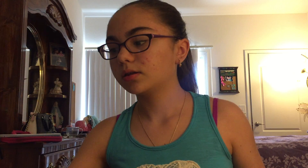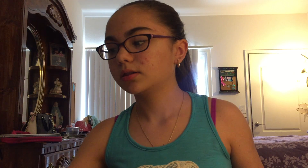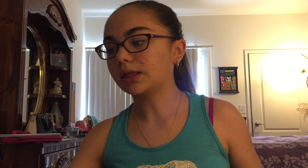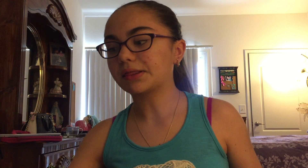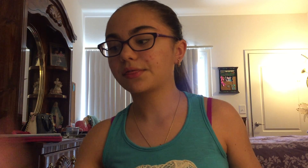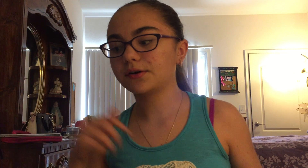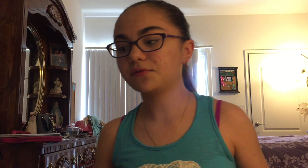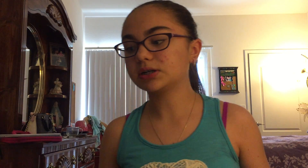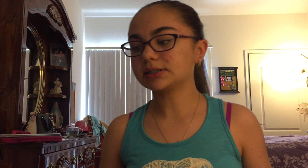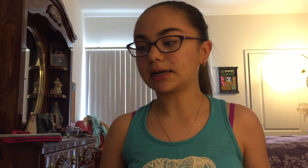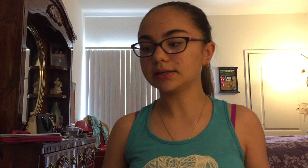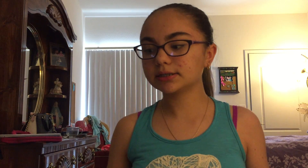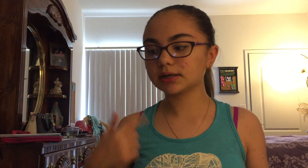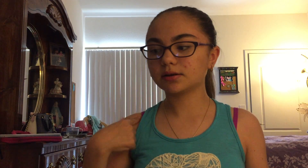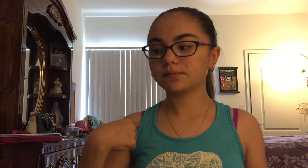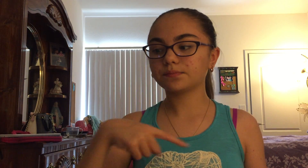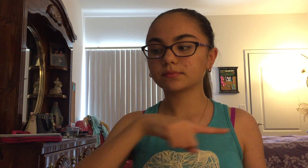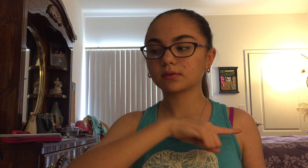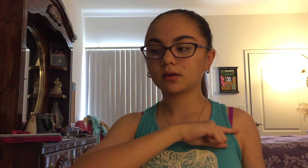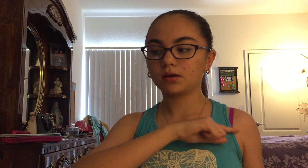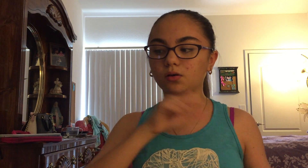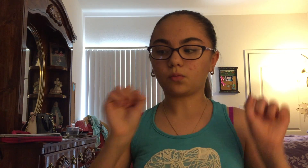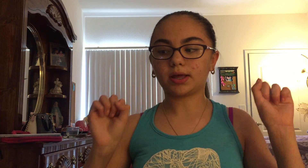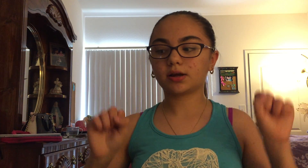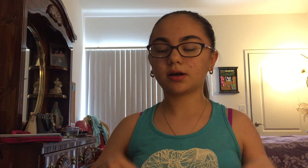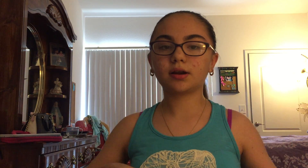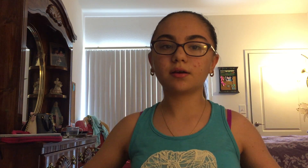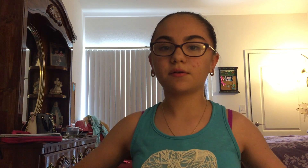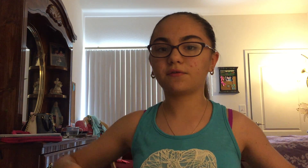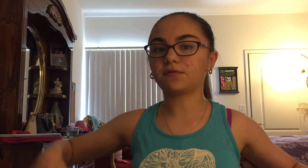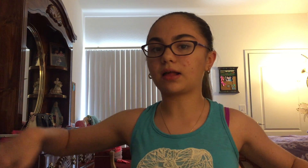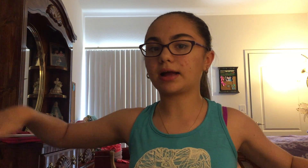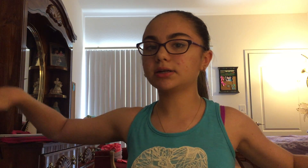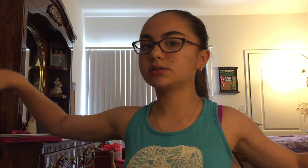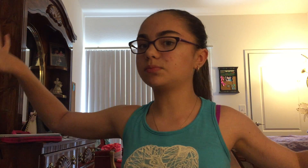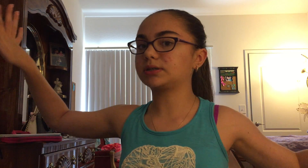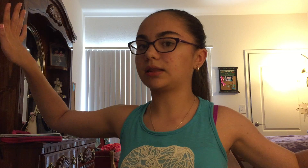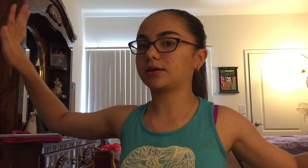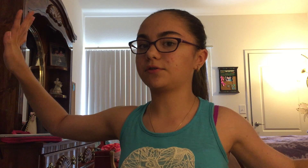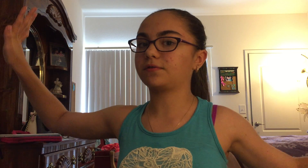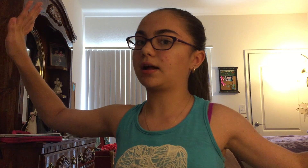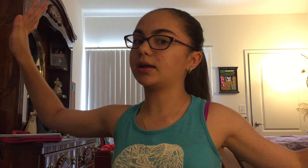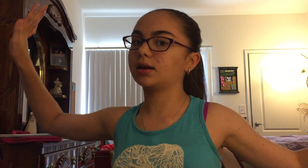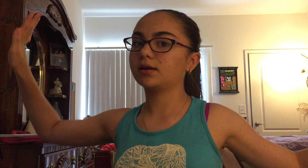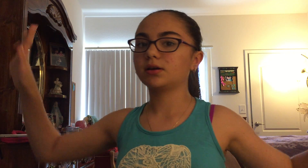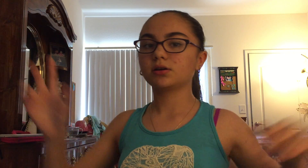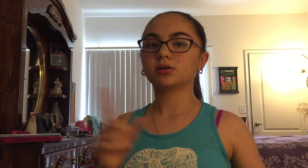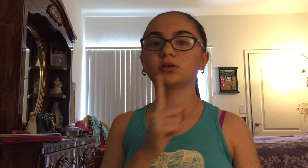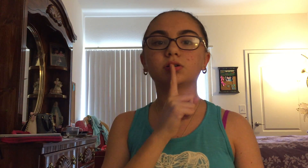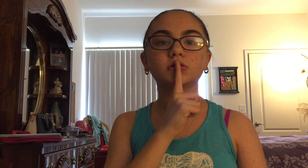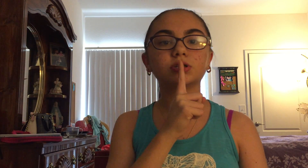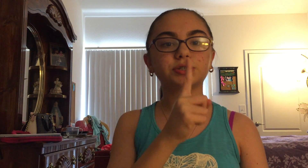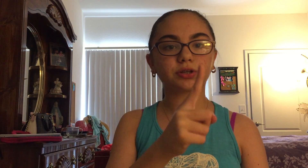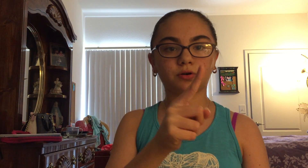then the third verse says we could fly so pretend like you're flying so